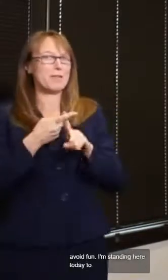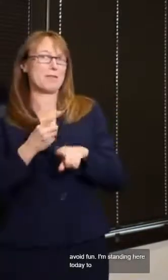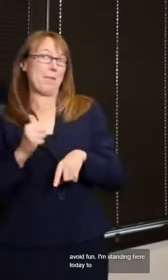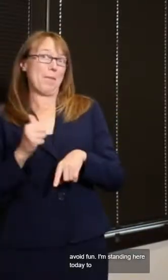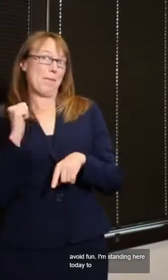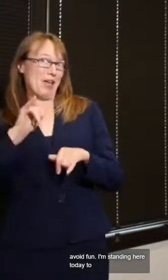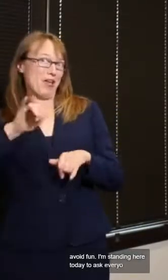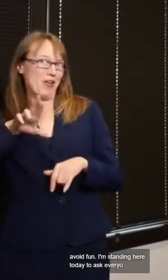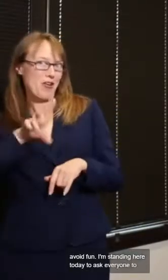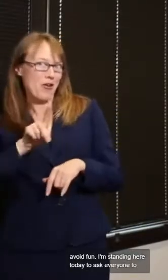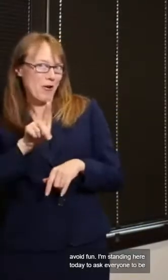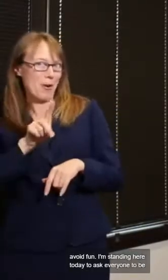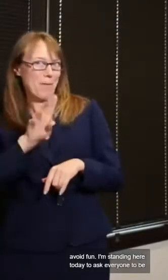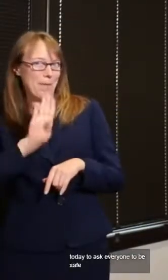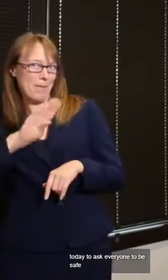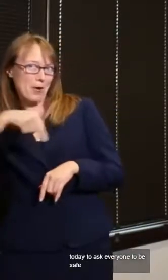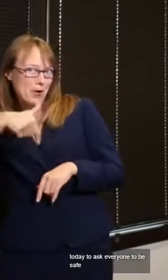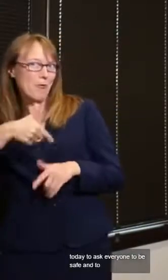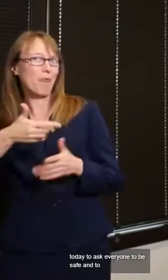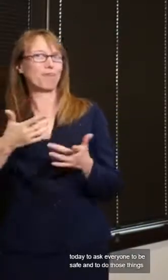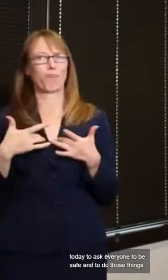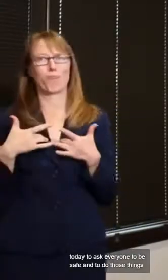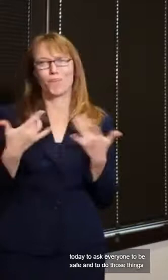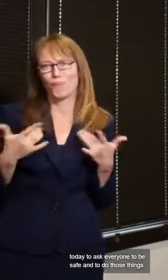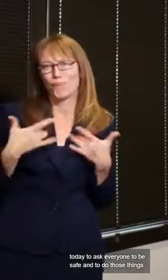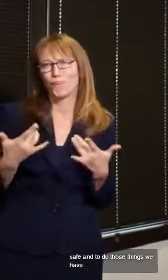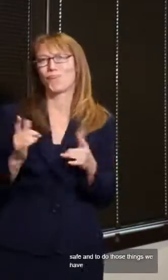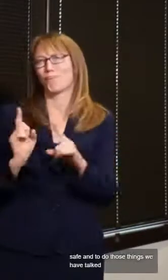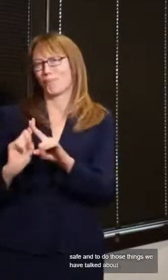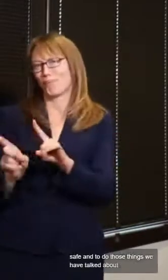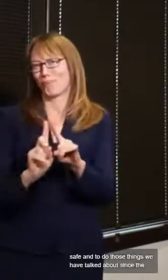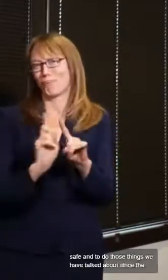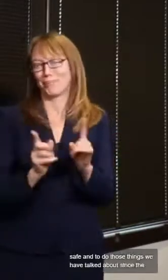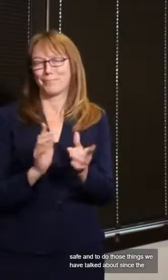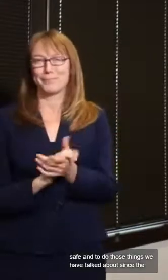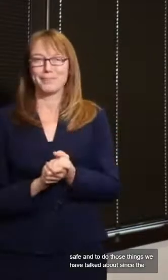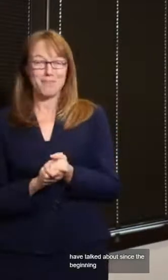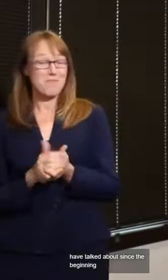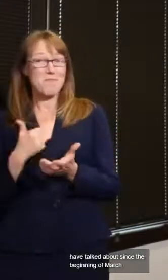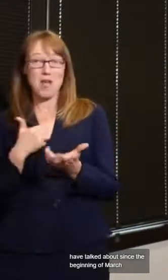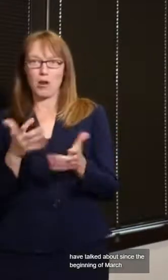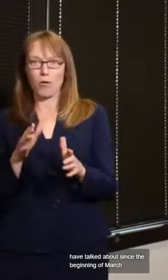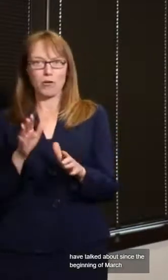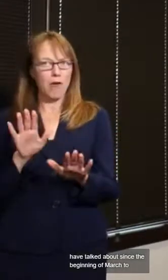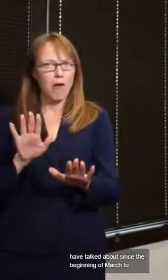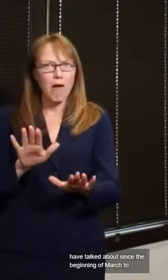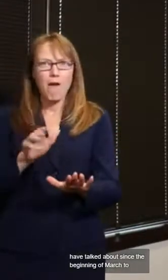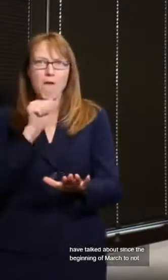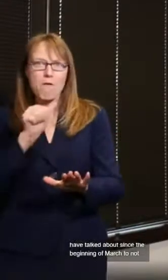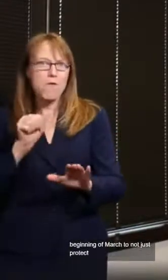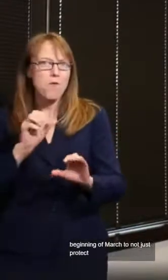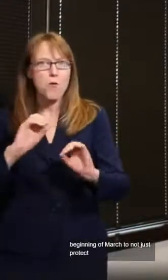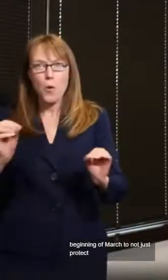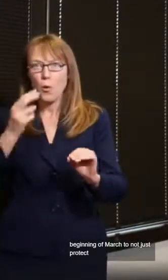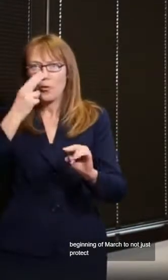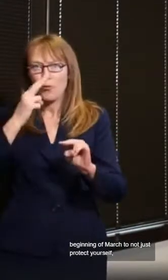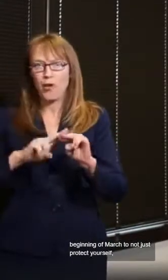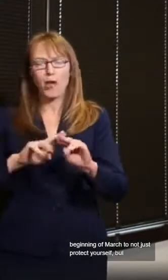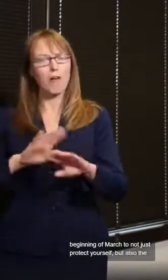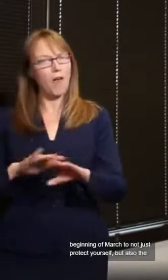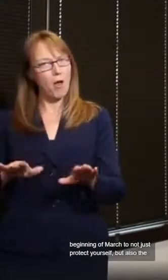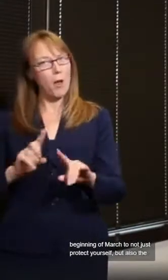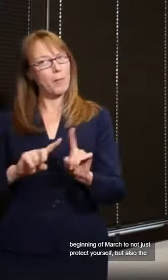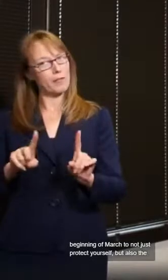to ask everyone to be safe and to do those things we have talked about since the beginning of March, to not just protect yourself, but also